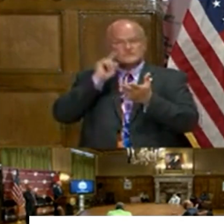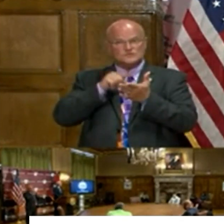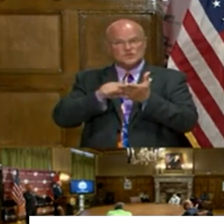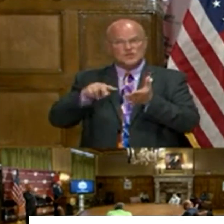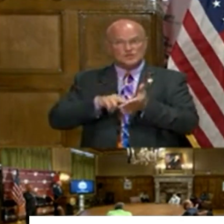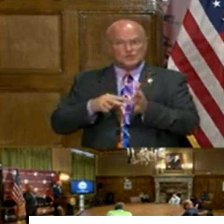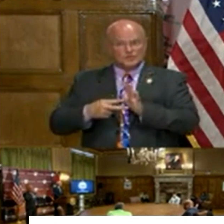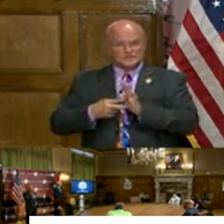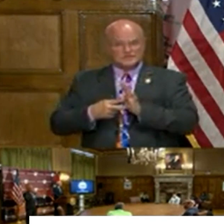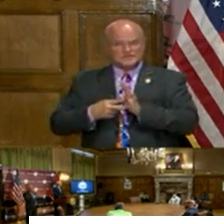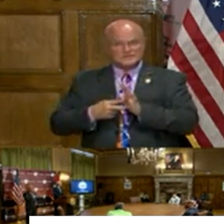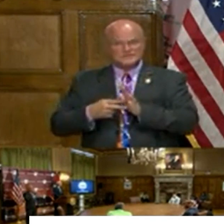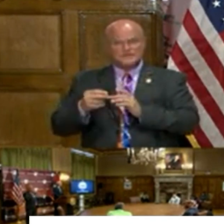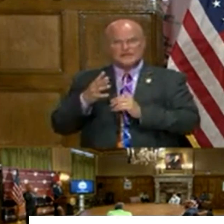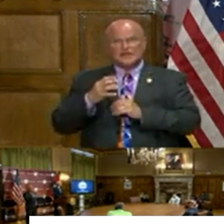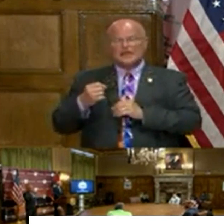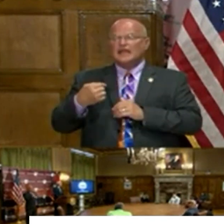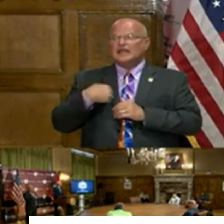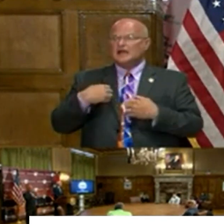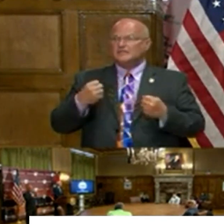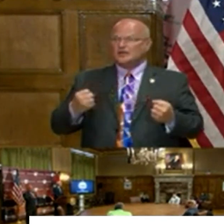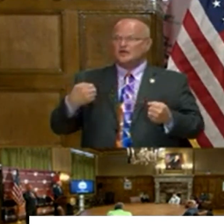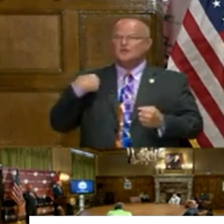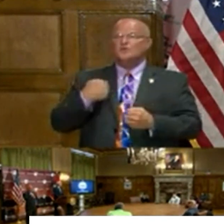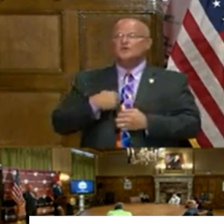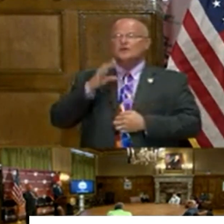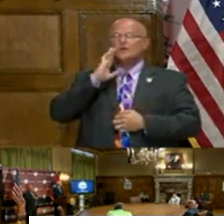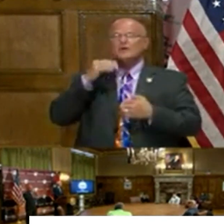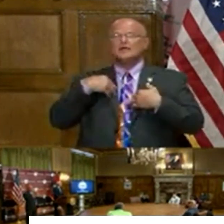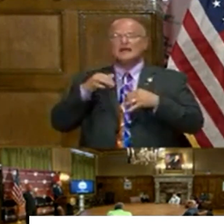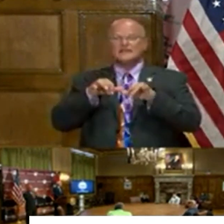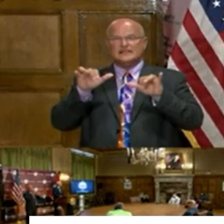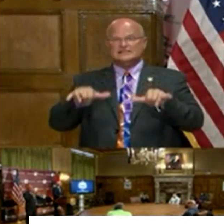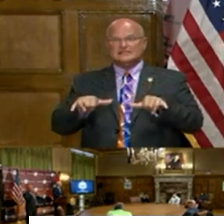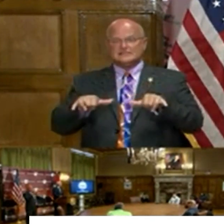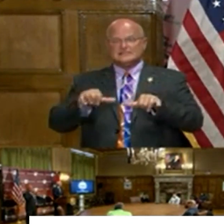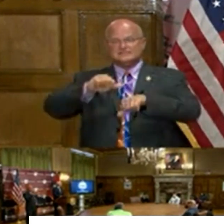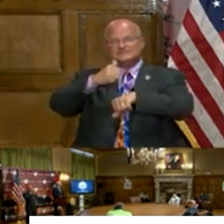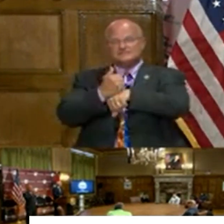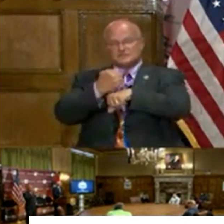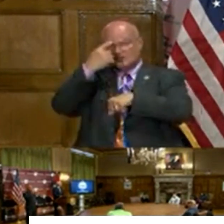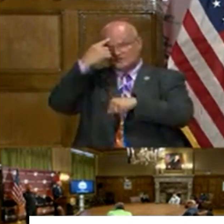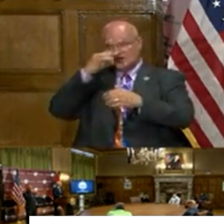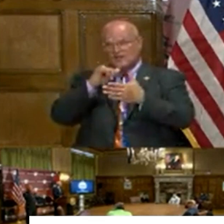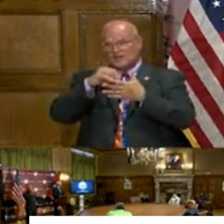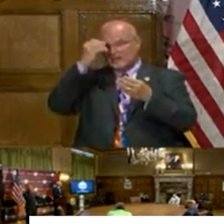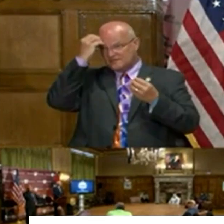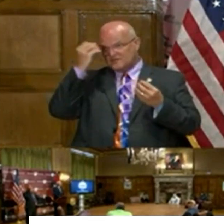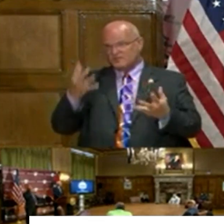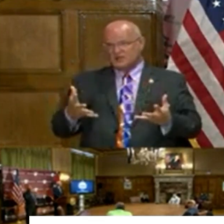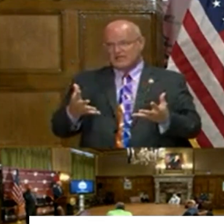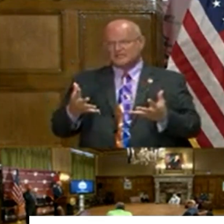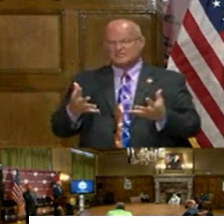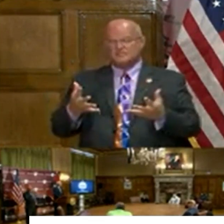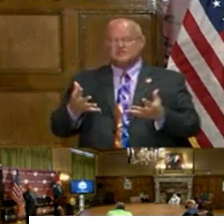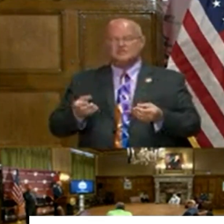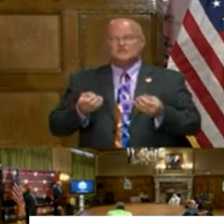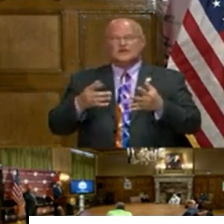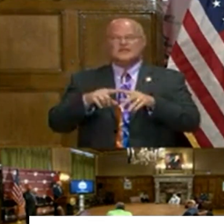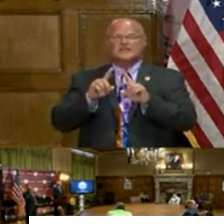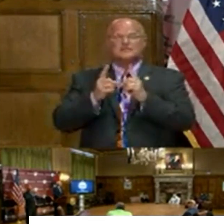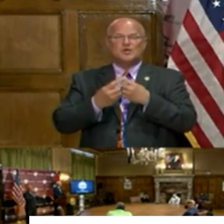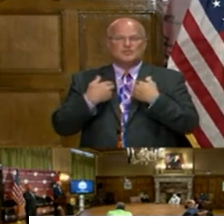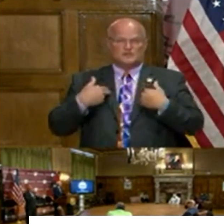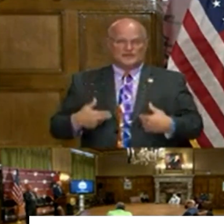tracing purposes, and I'm confident that we will have that system in place for that information to be provided to the Department